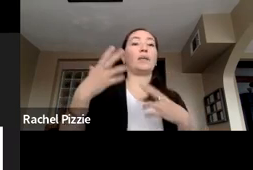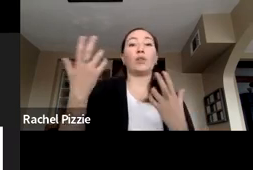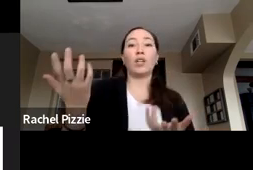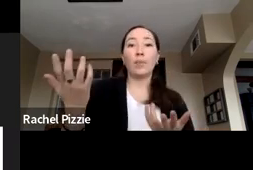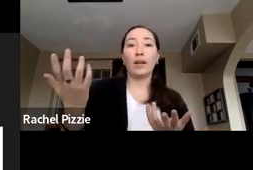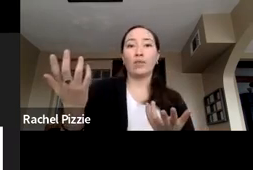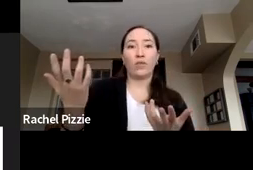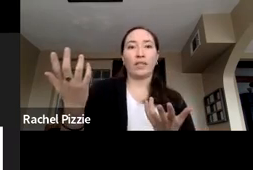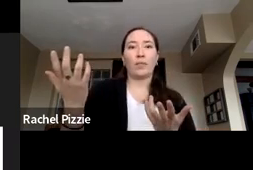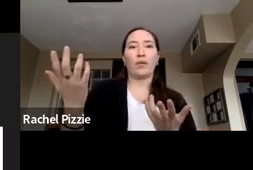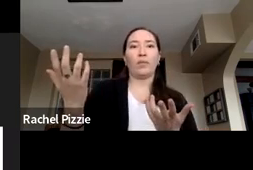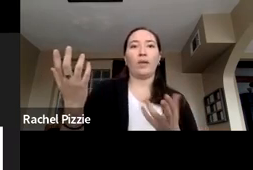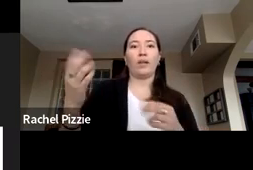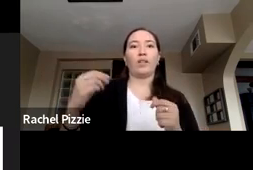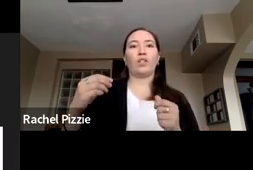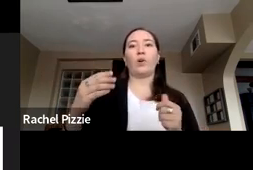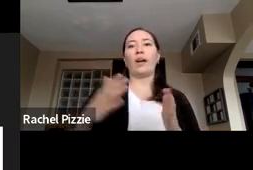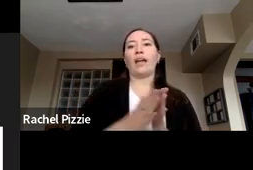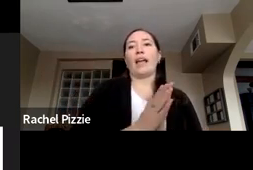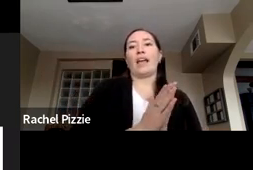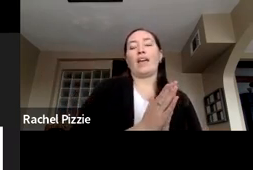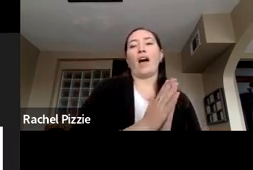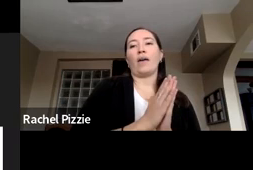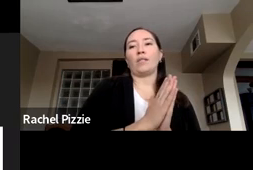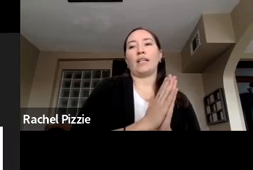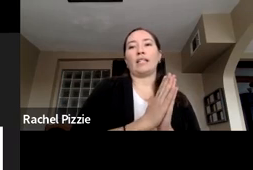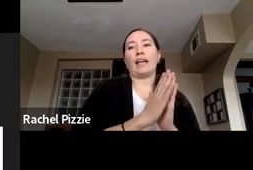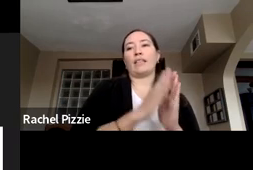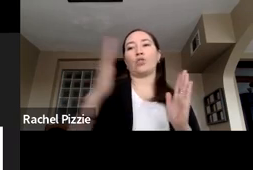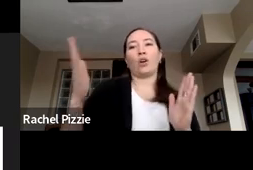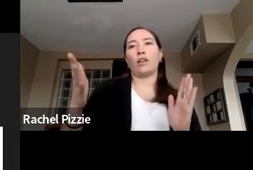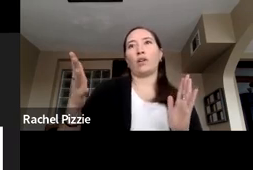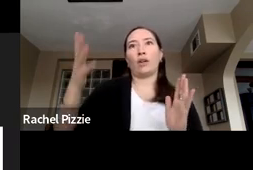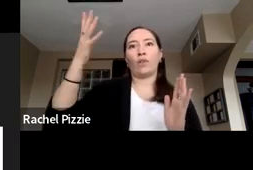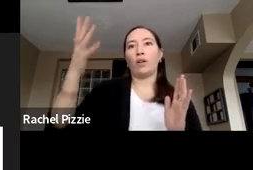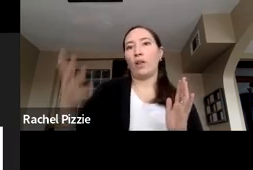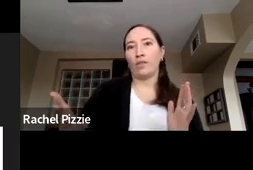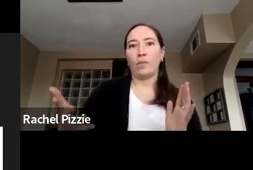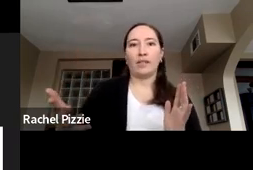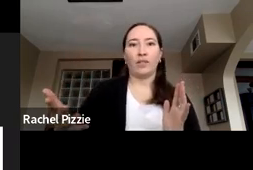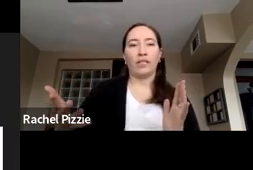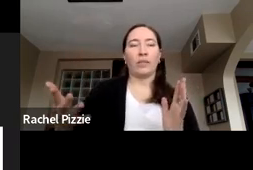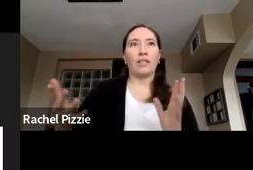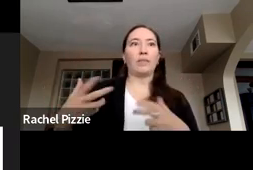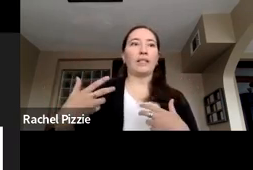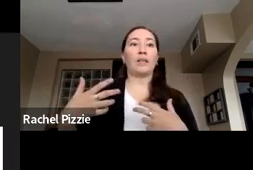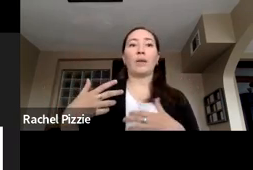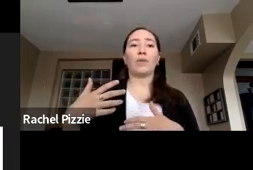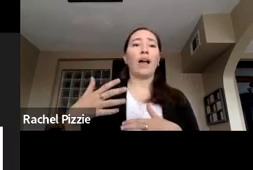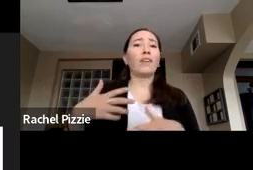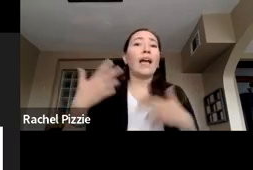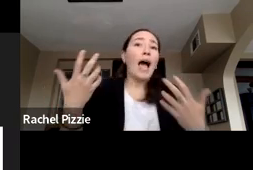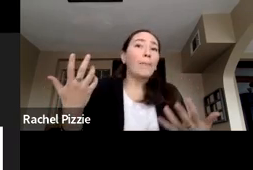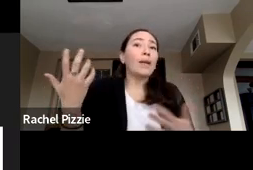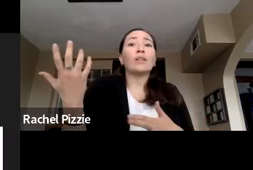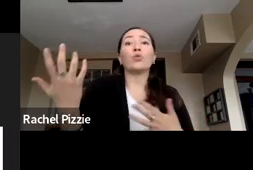a similar topic, for example, so if I want to indicate that strongly agree for a lot of my different statements means that people